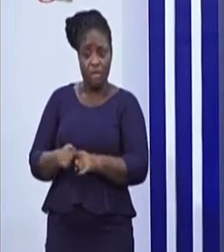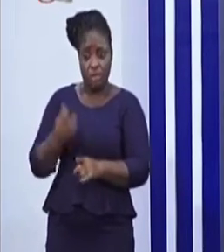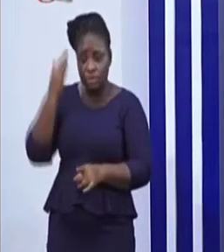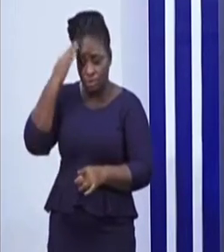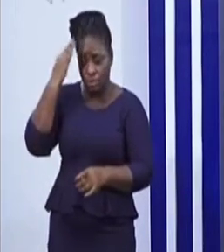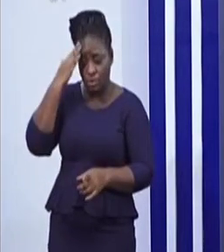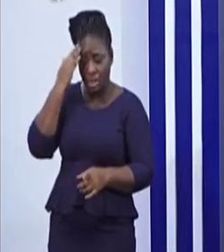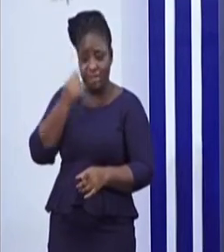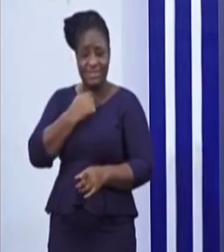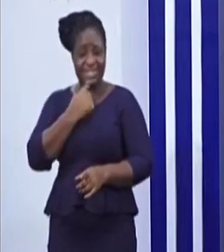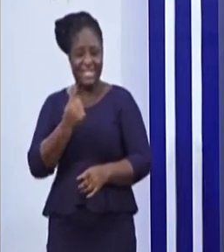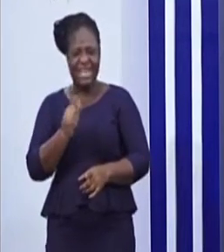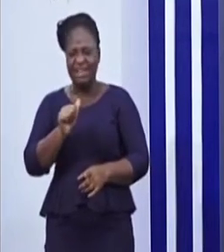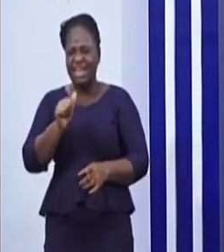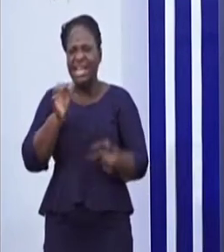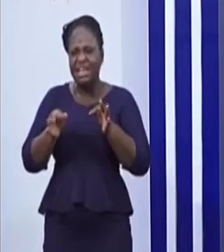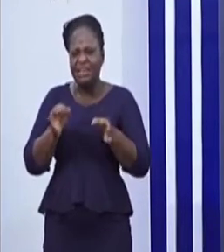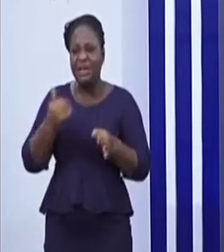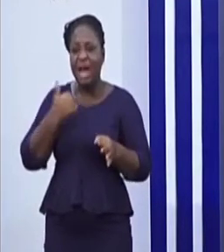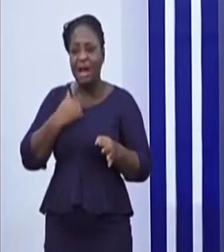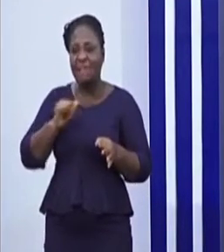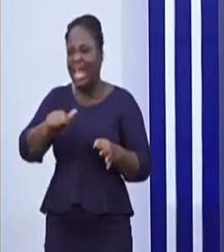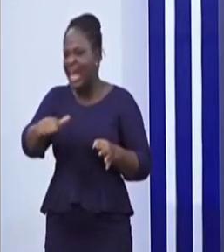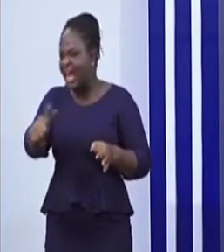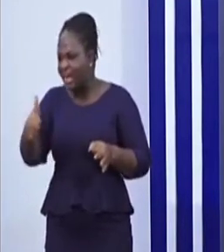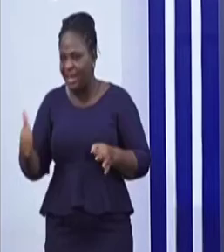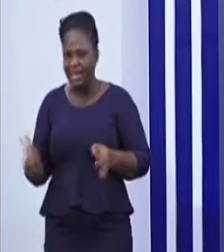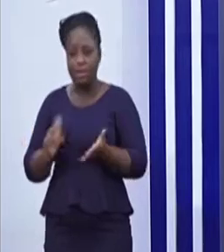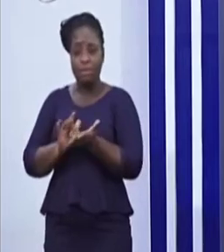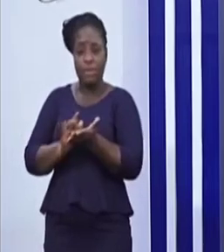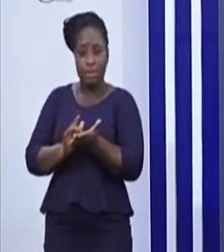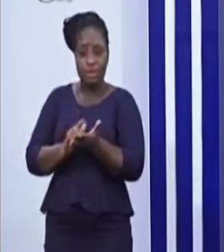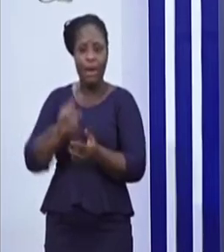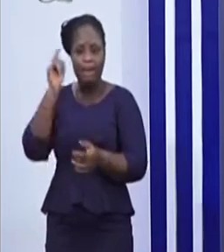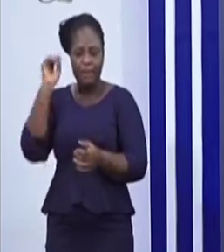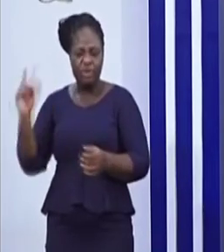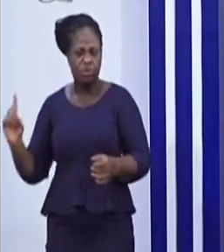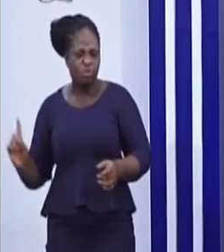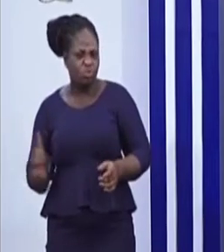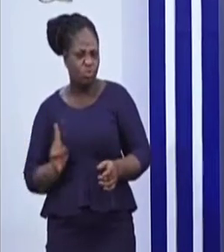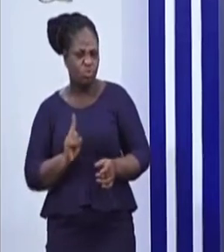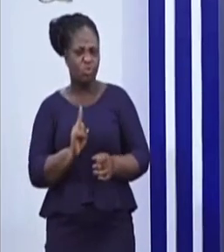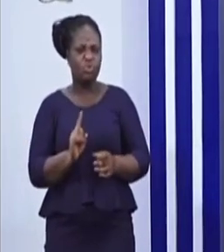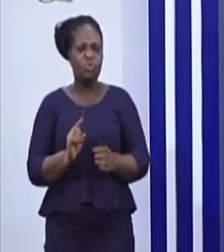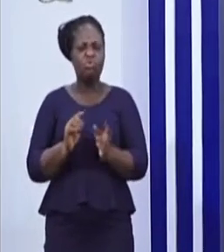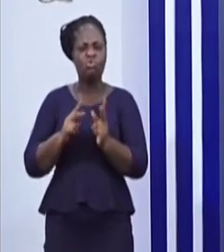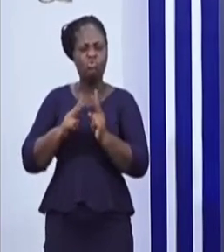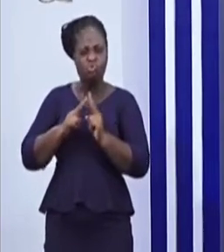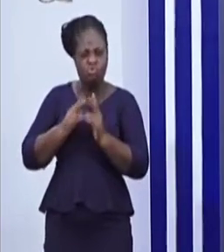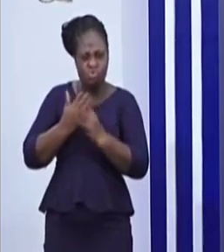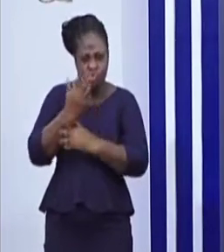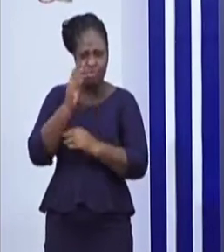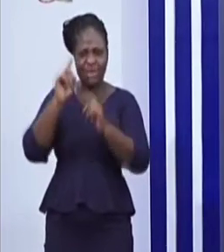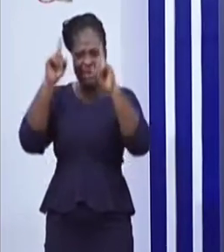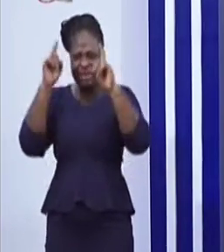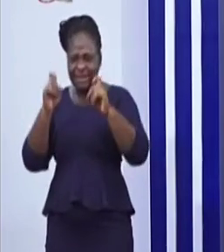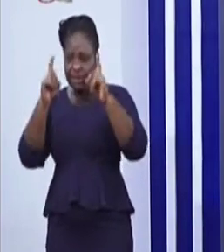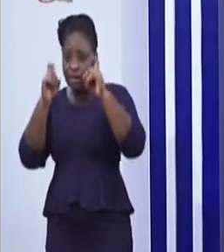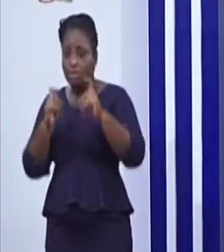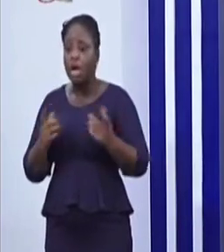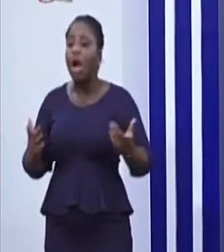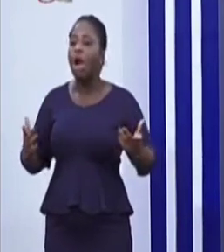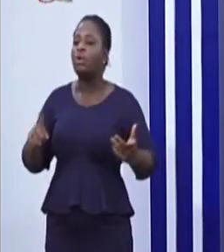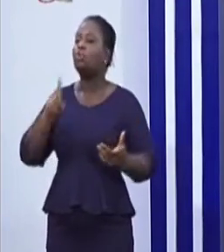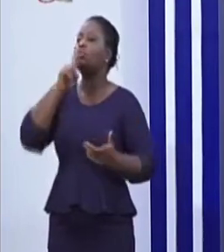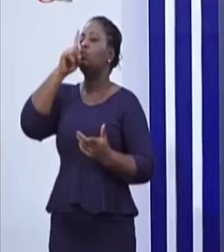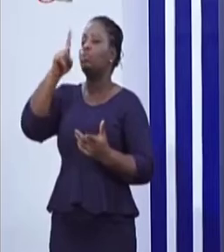we've mentioned here, if you have any medication, it has to go through the appropriate protocols of testing to be sure that it is safe,